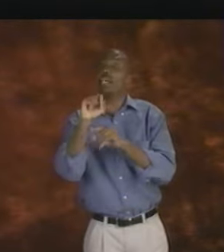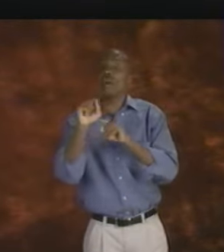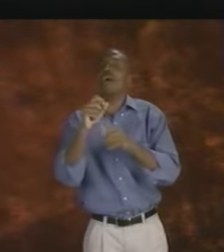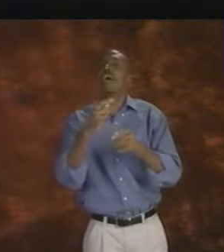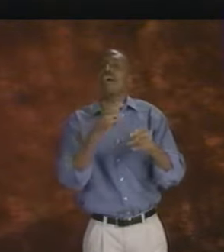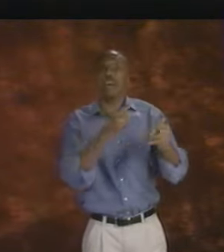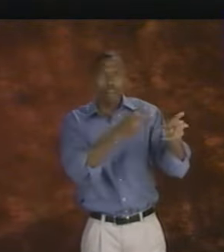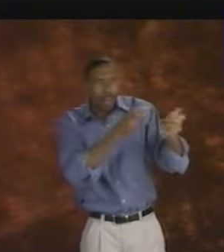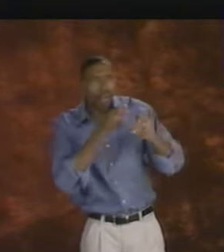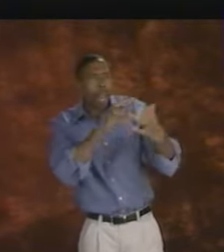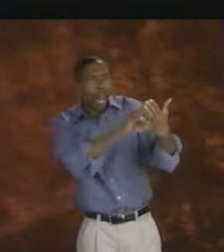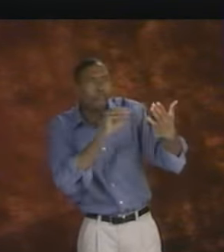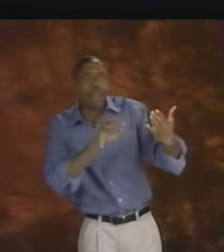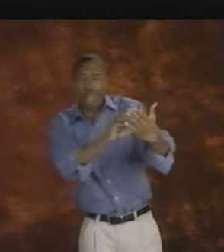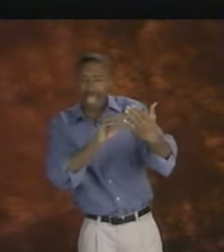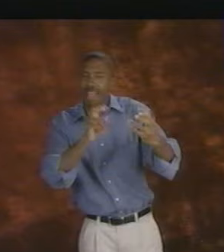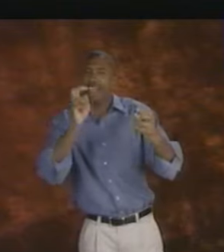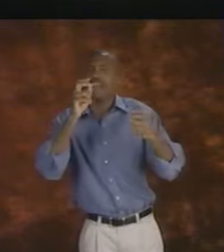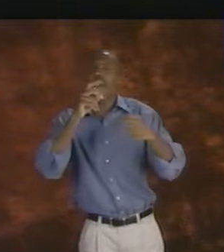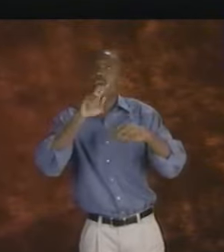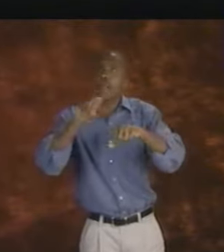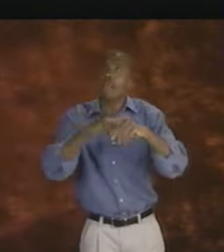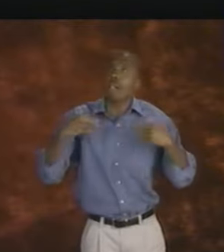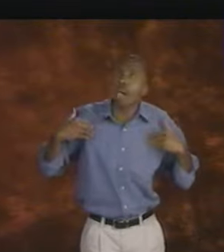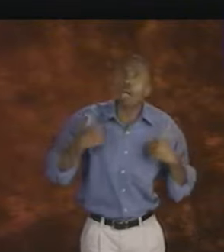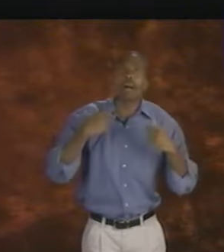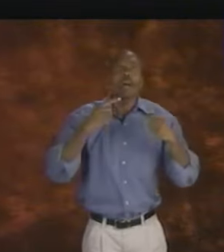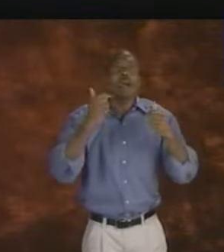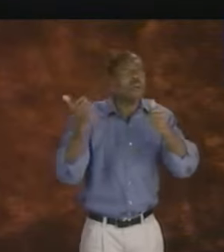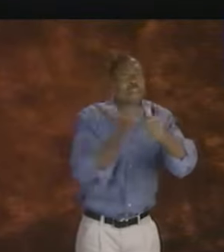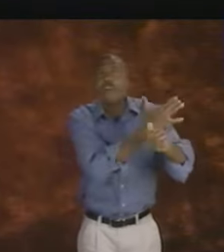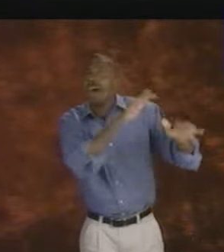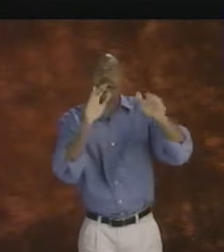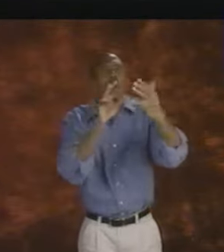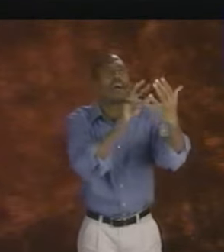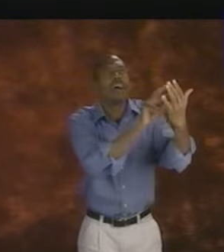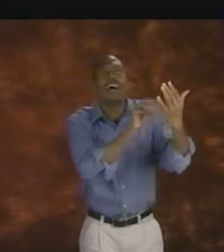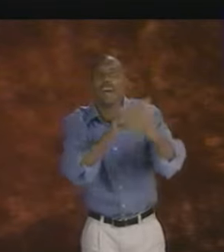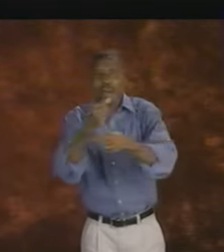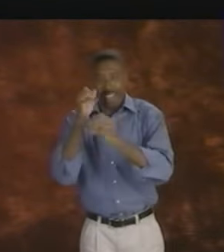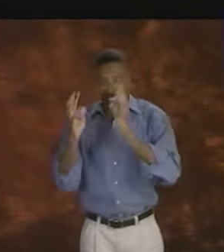for life. Mimetics means imitating. That's a Greek